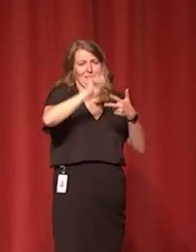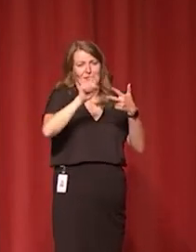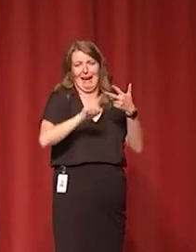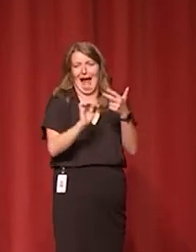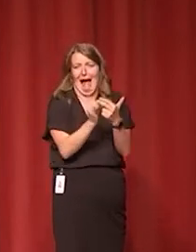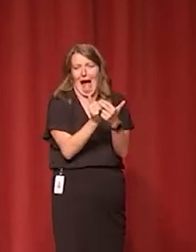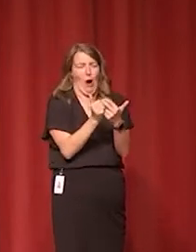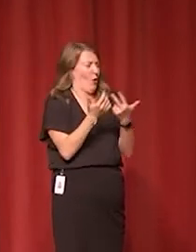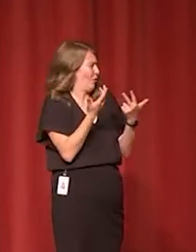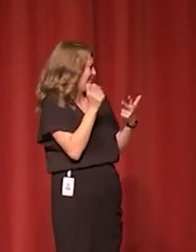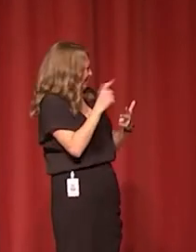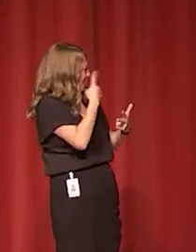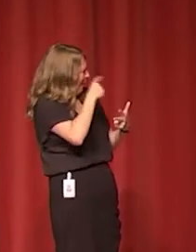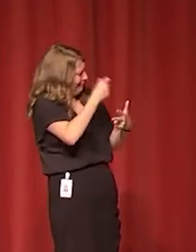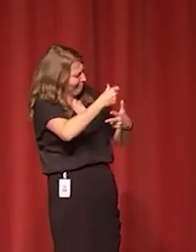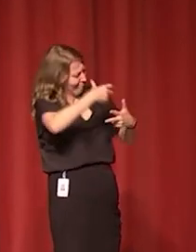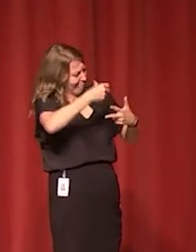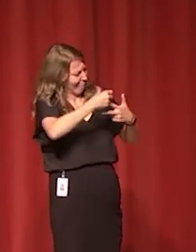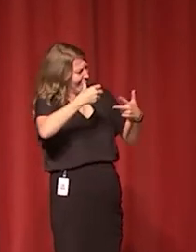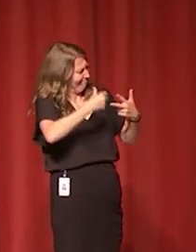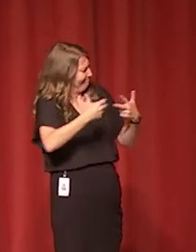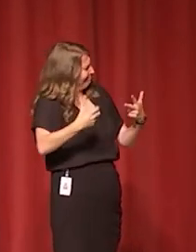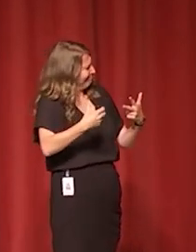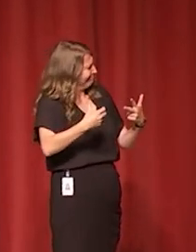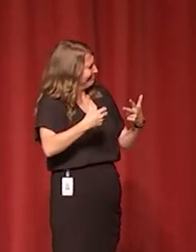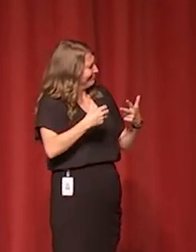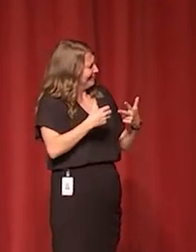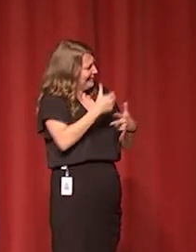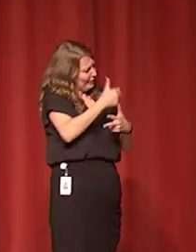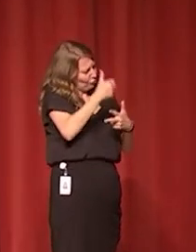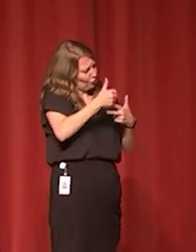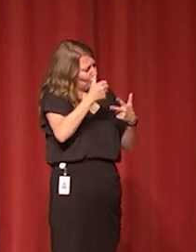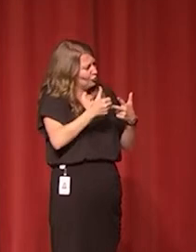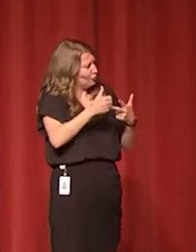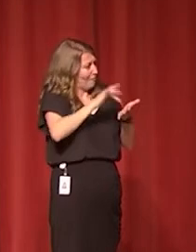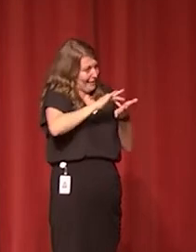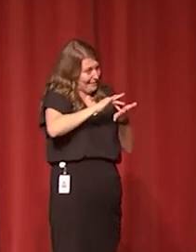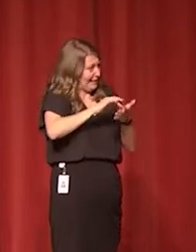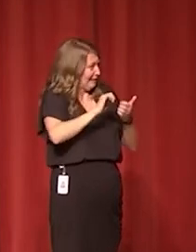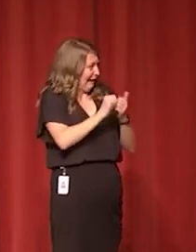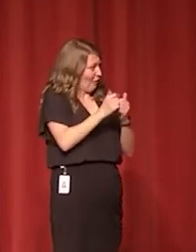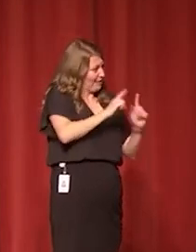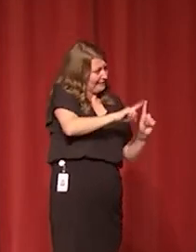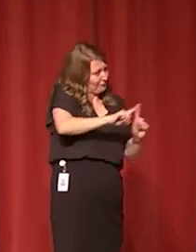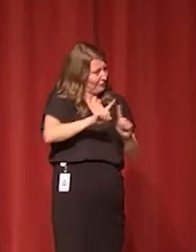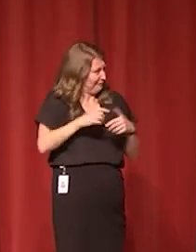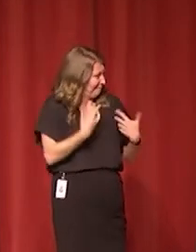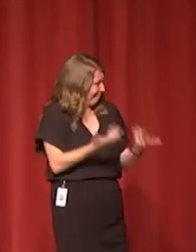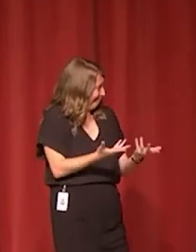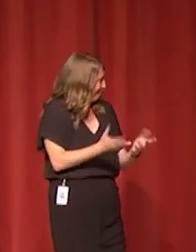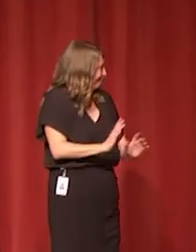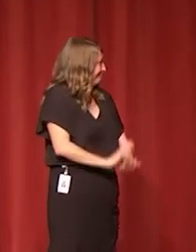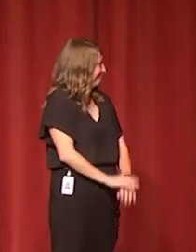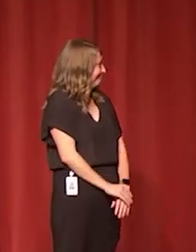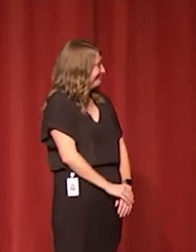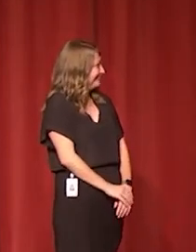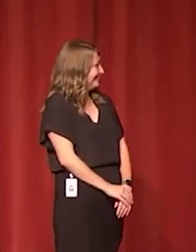take home about what these three drugs actually are and how they're different from each other? Yeah,